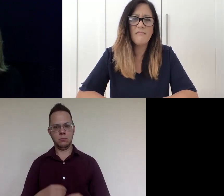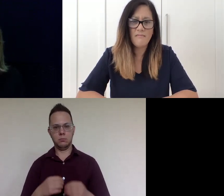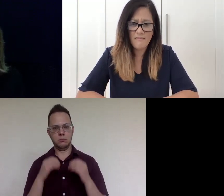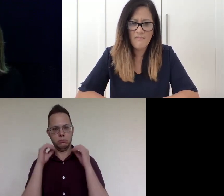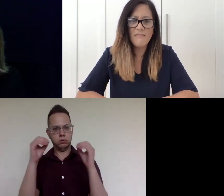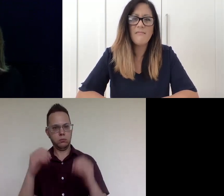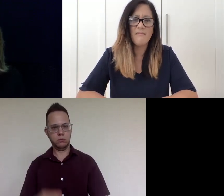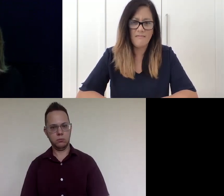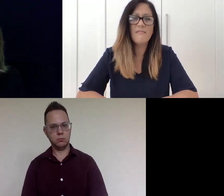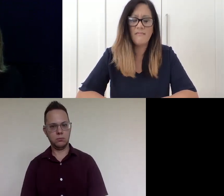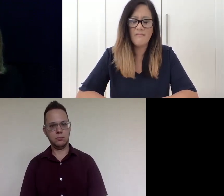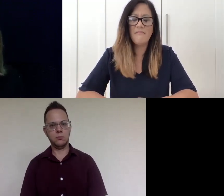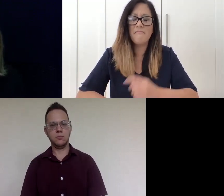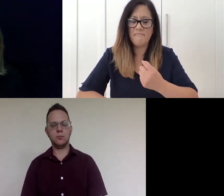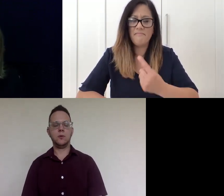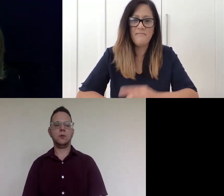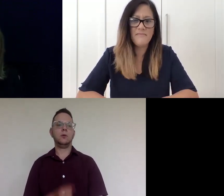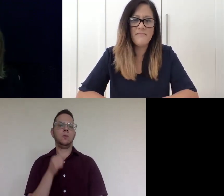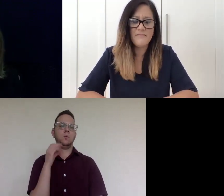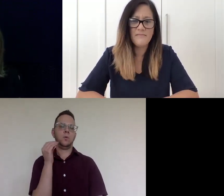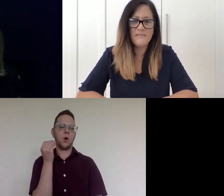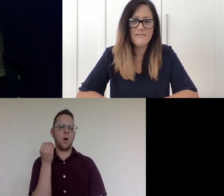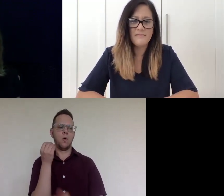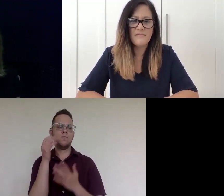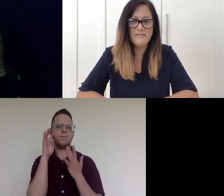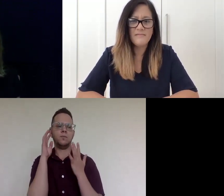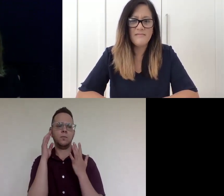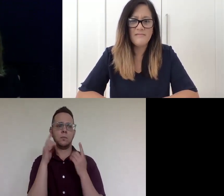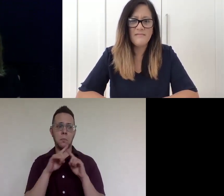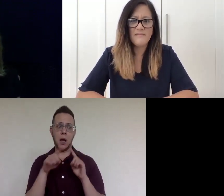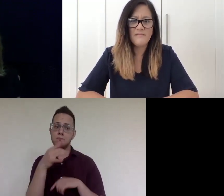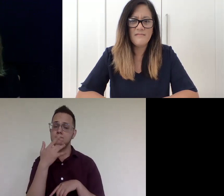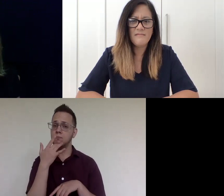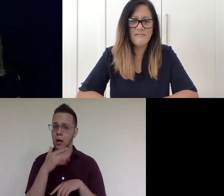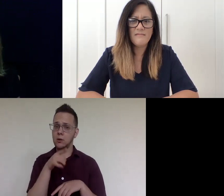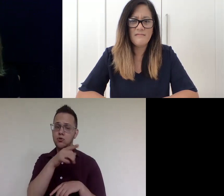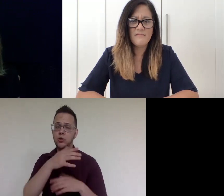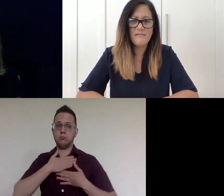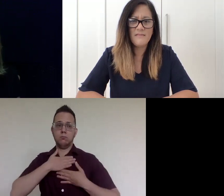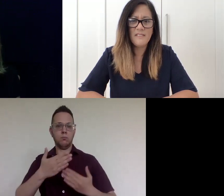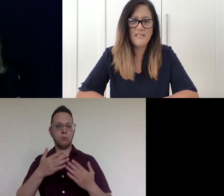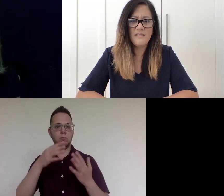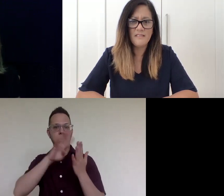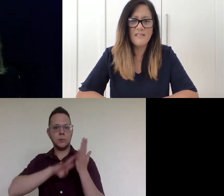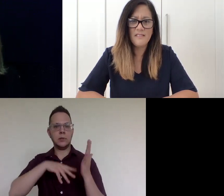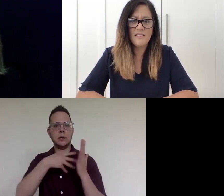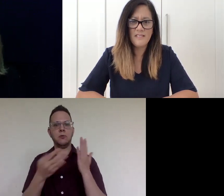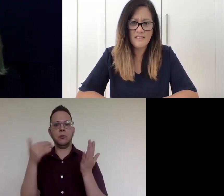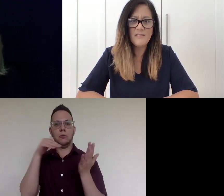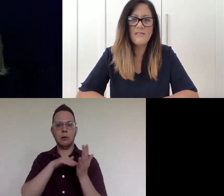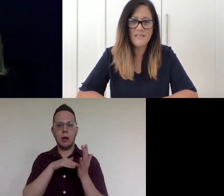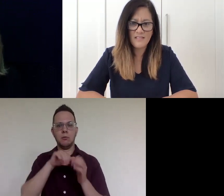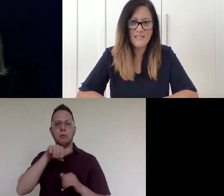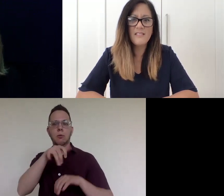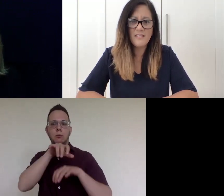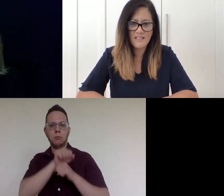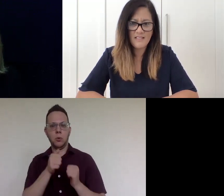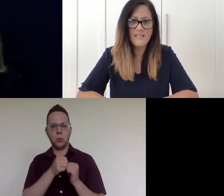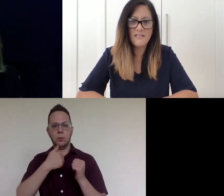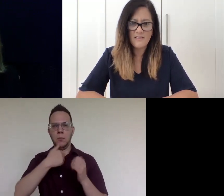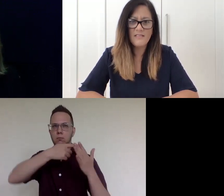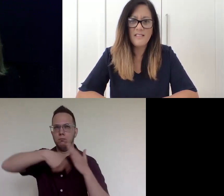about women's health, it was missing in her case. She just didn't have that knowledge. Fortunately, she was